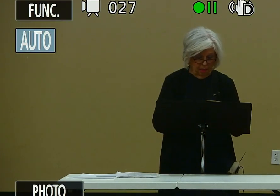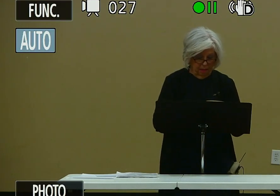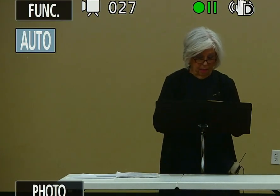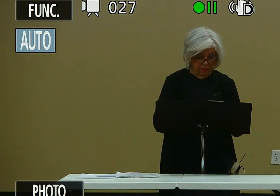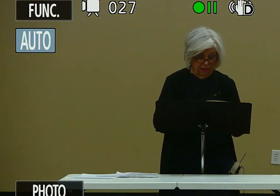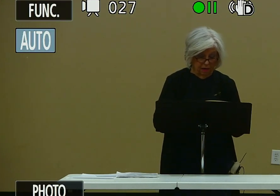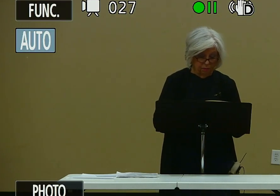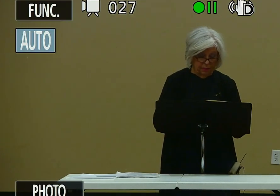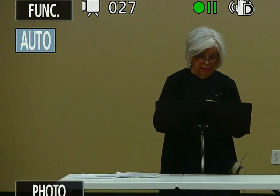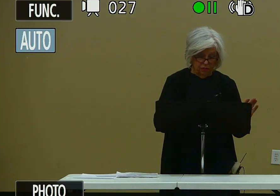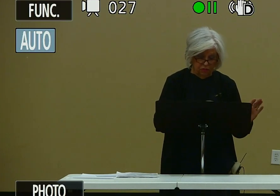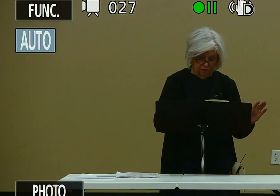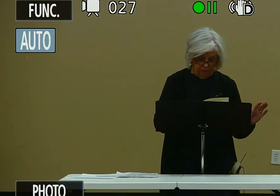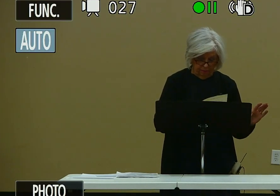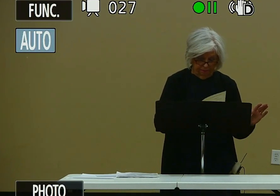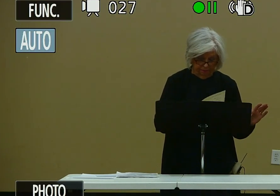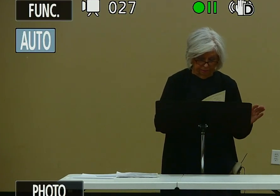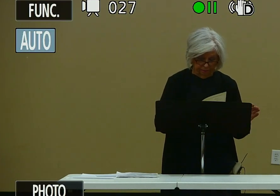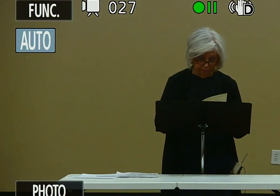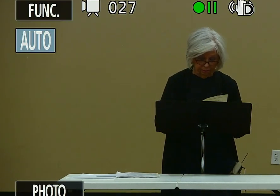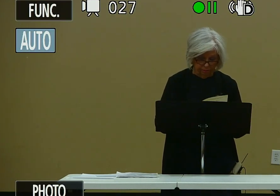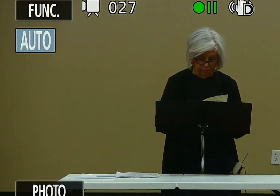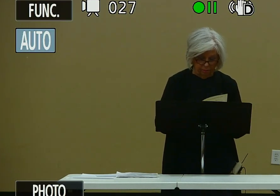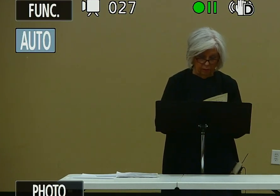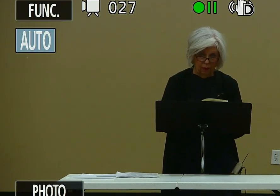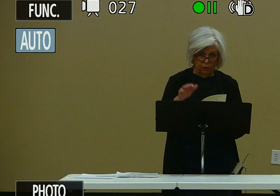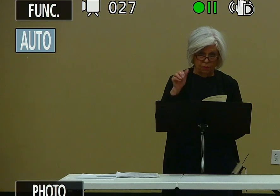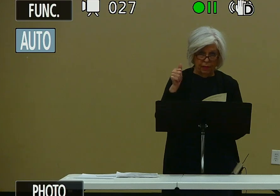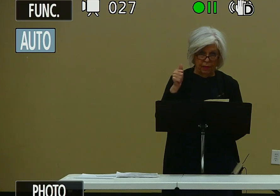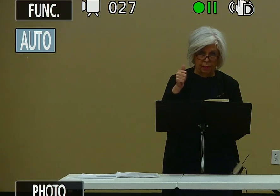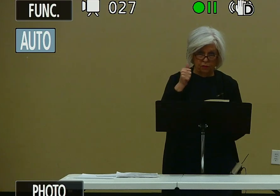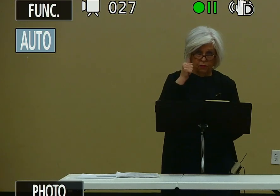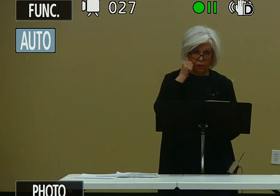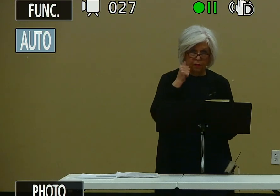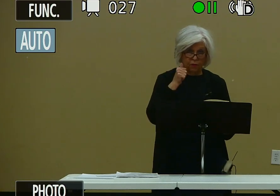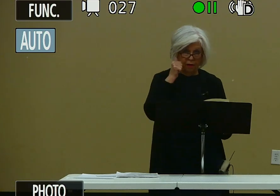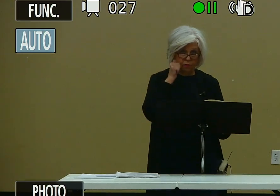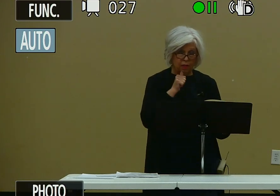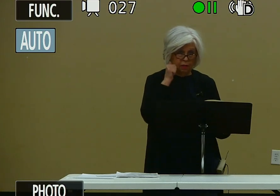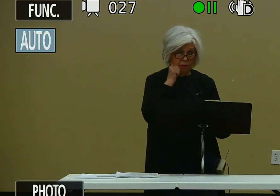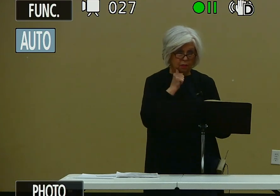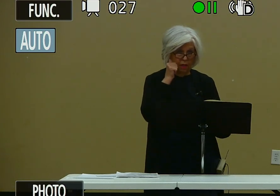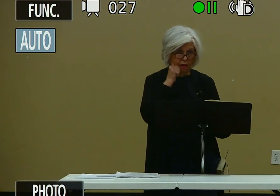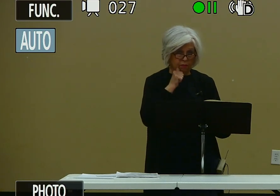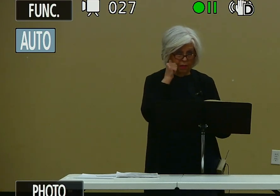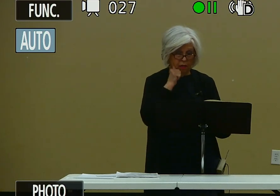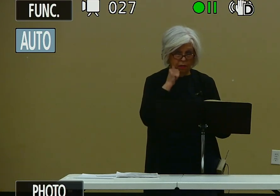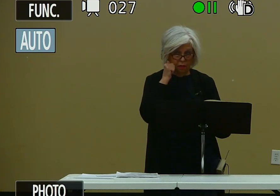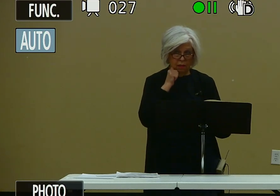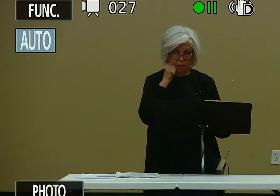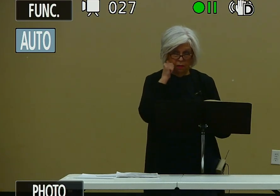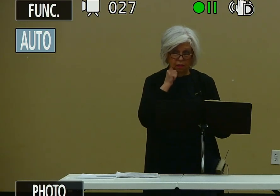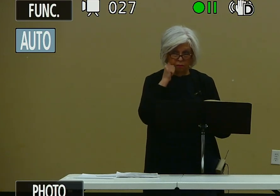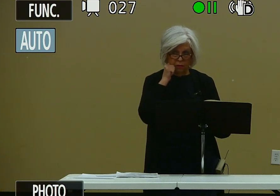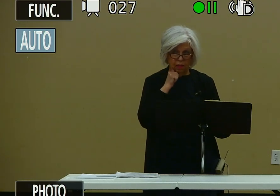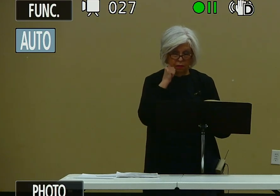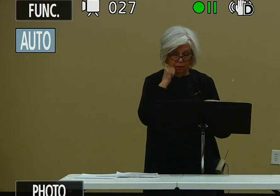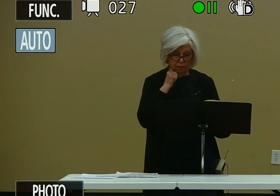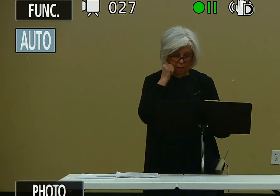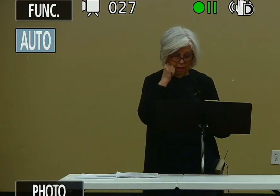And then every day is different. With your right hand, you're just going to, for every day, every day, every day, every